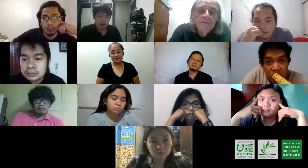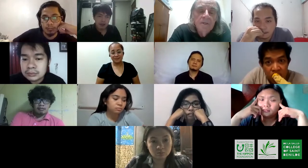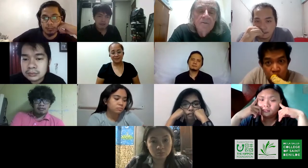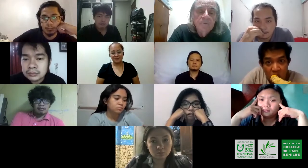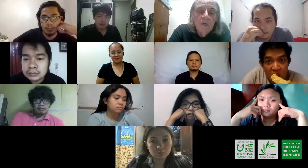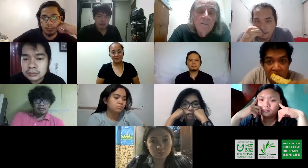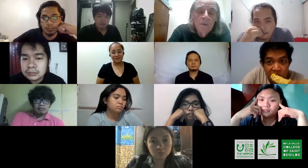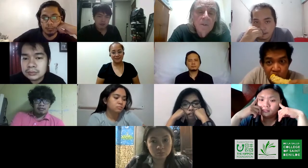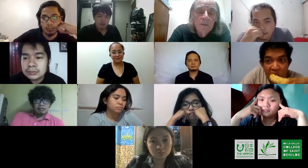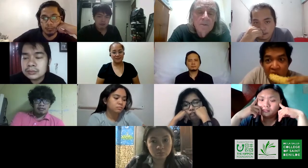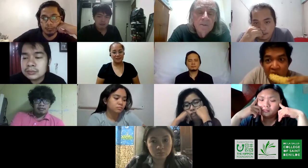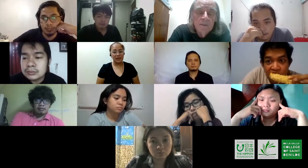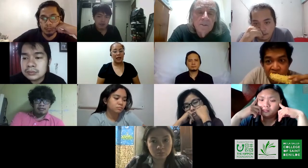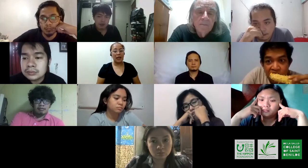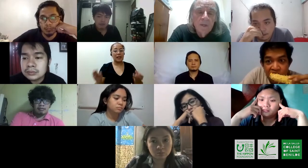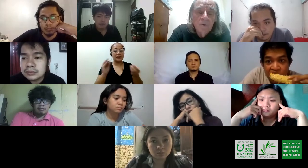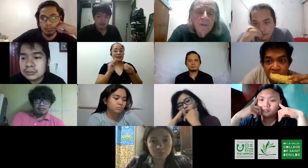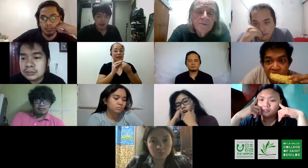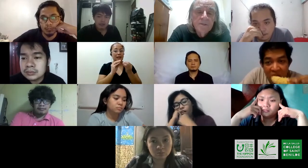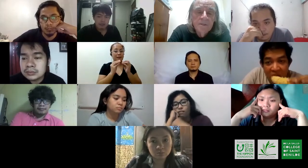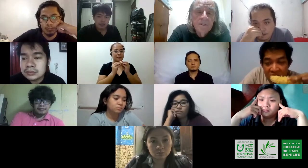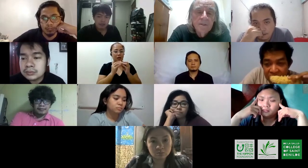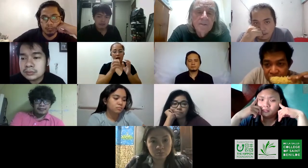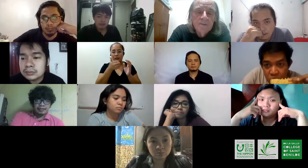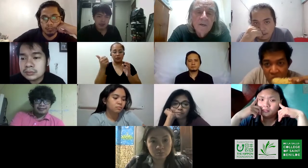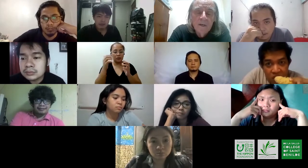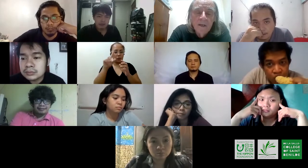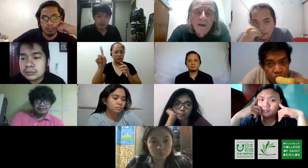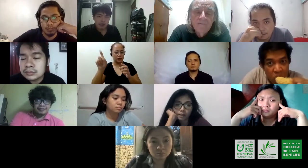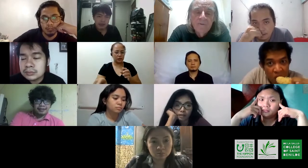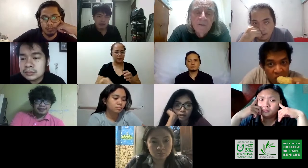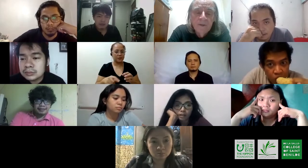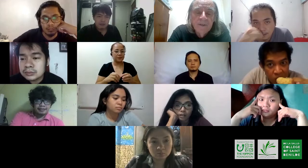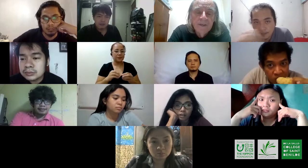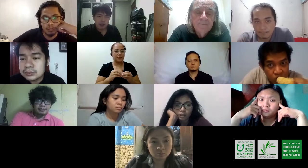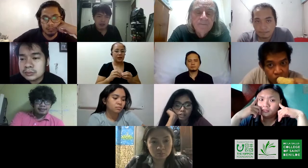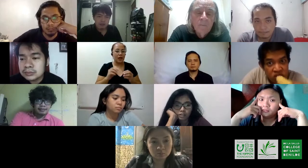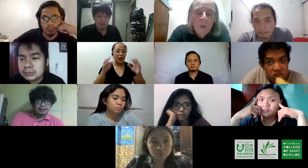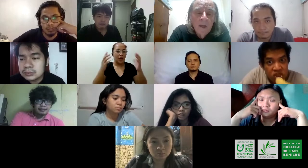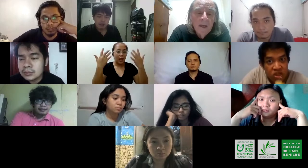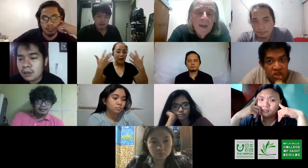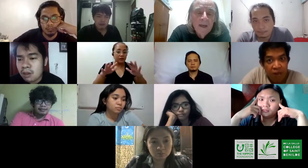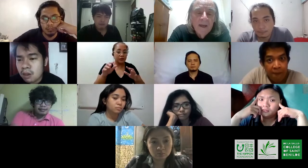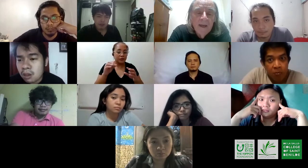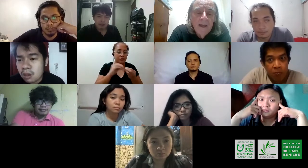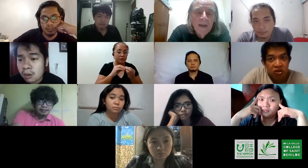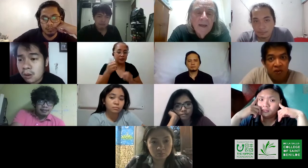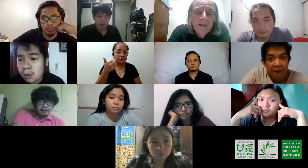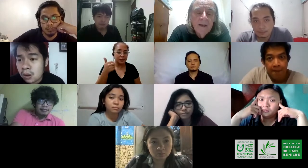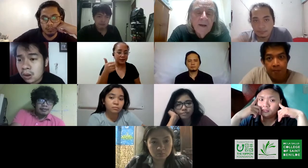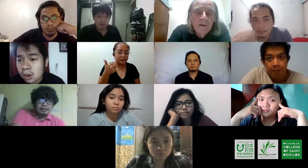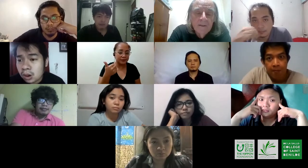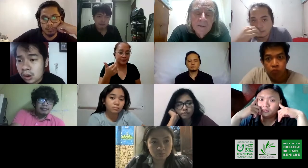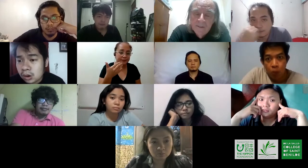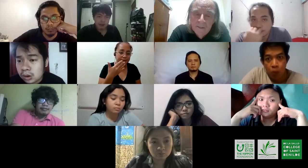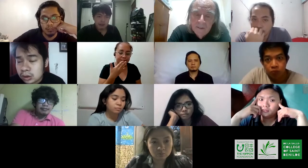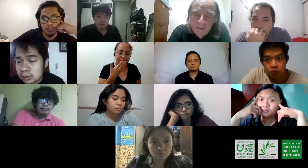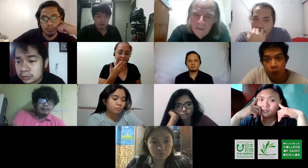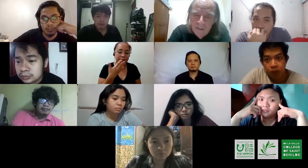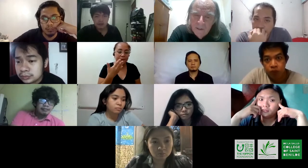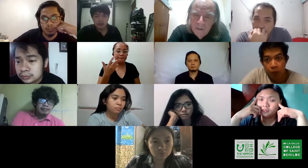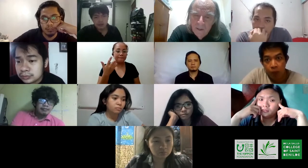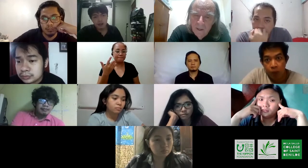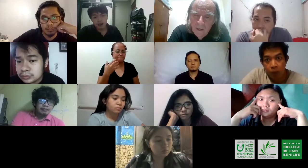Okay, so some other questions here, starting after number 10. Now, this